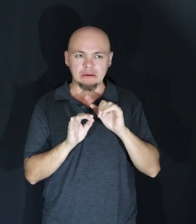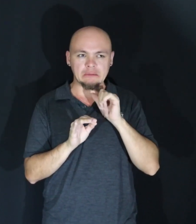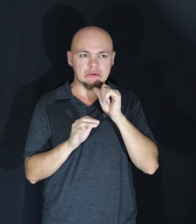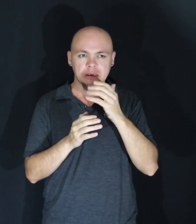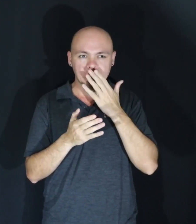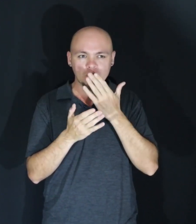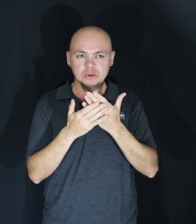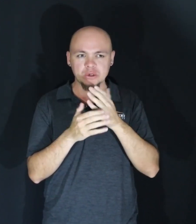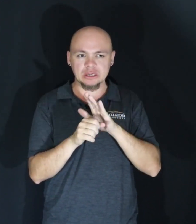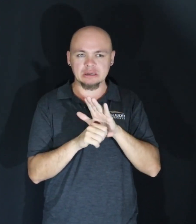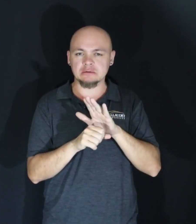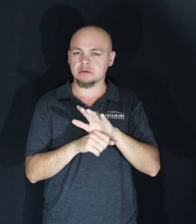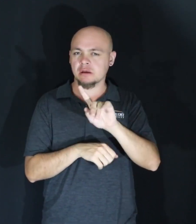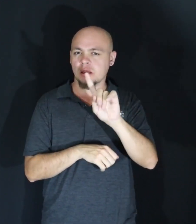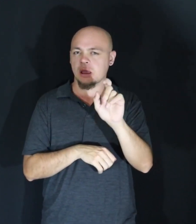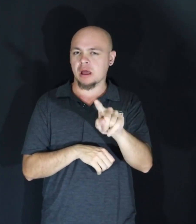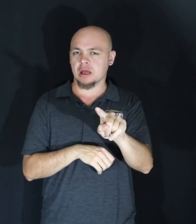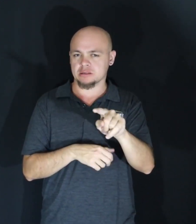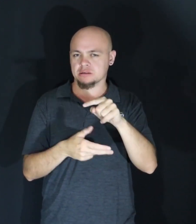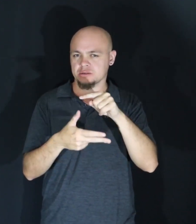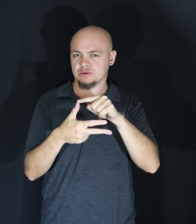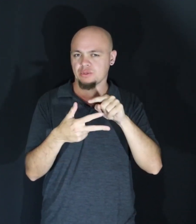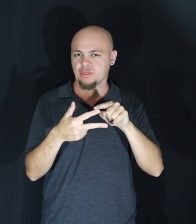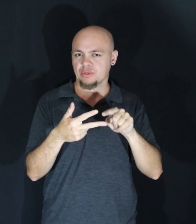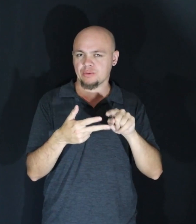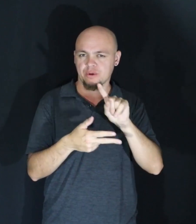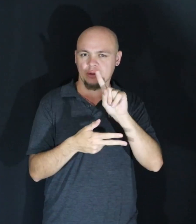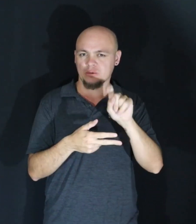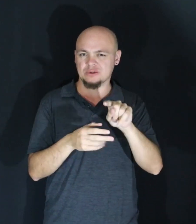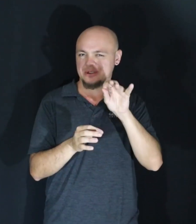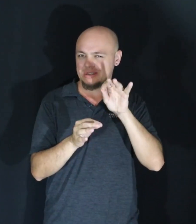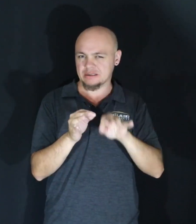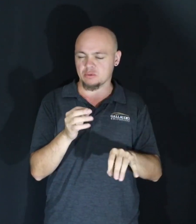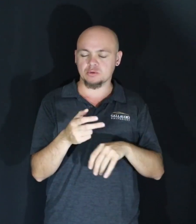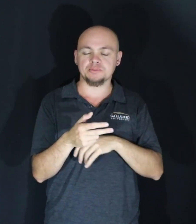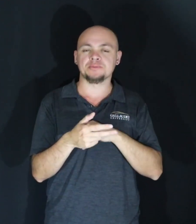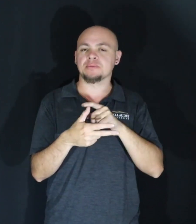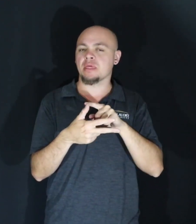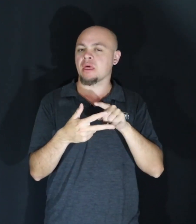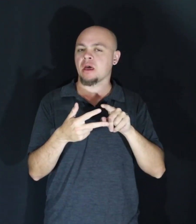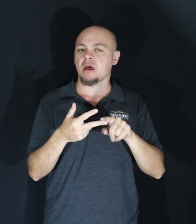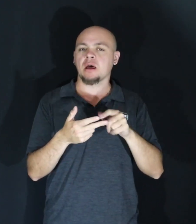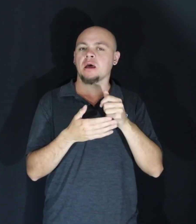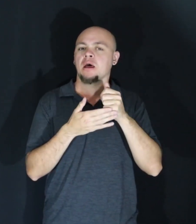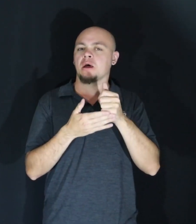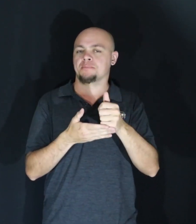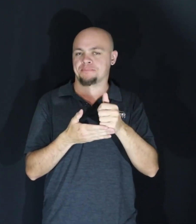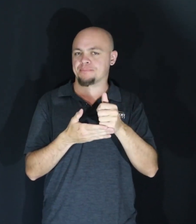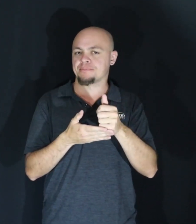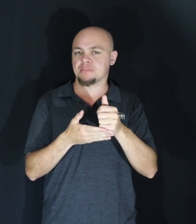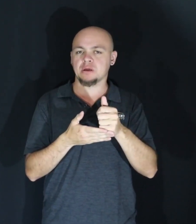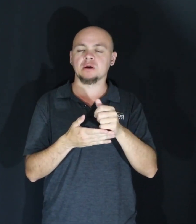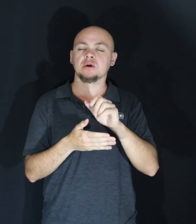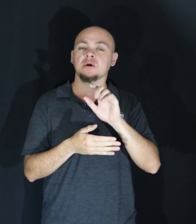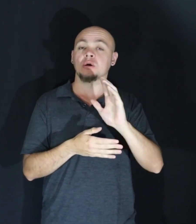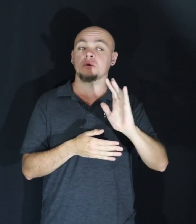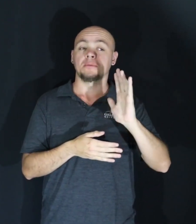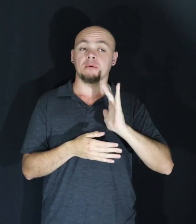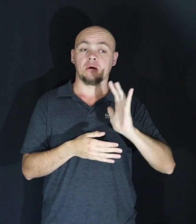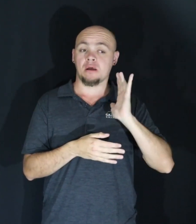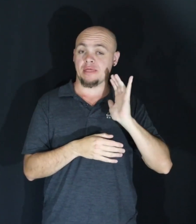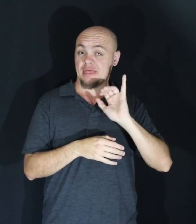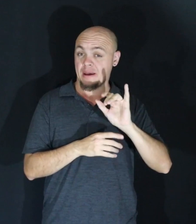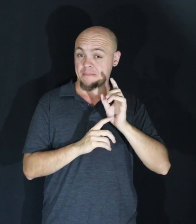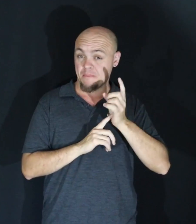enough, ask yourself these 3 simple questions. They will allow you to reframe where you are at that